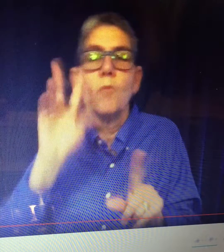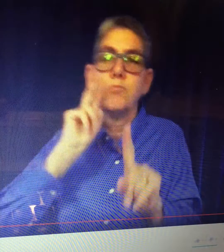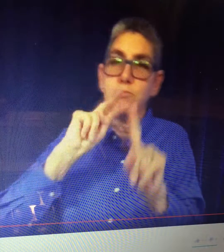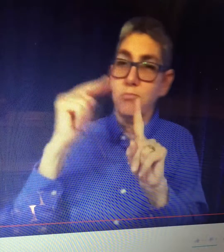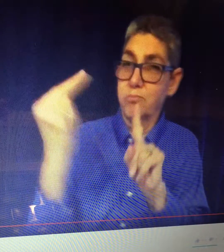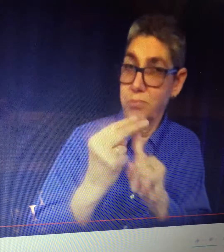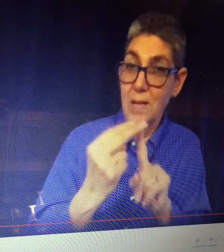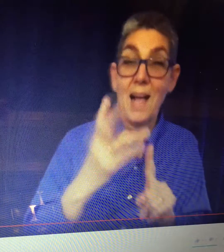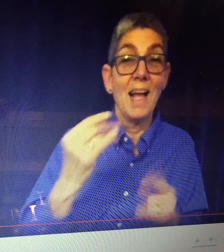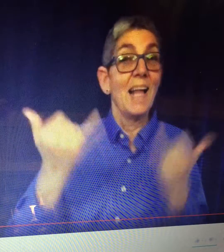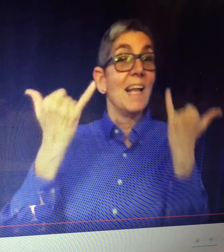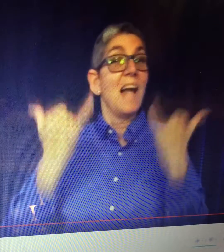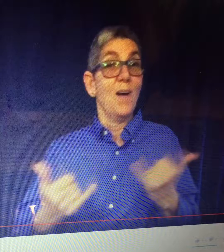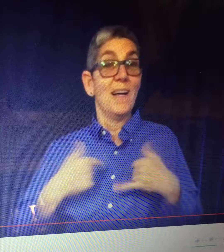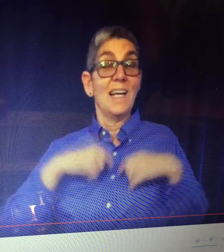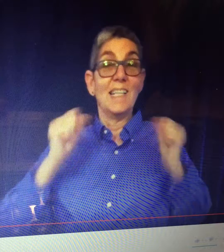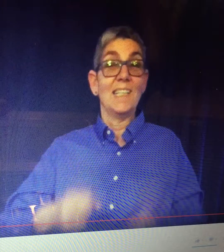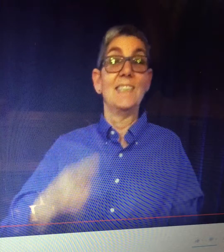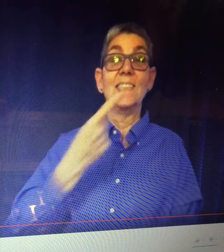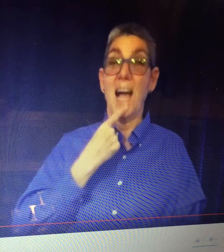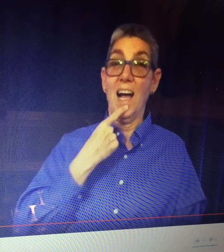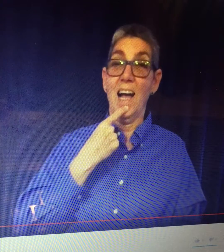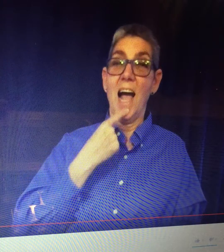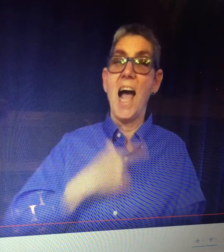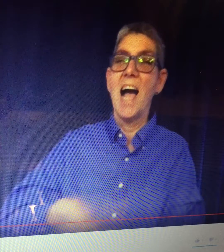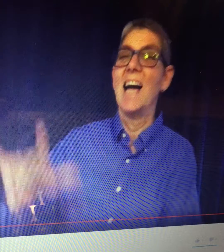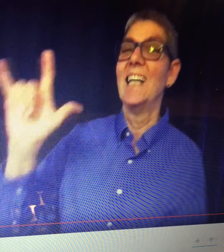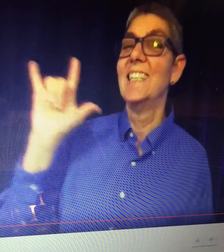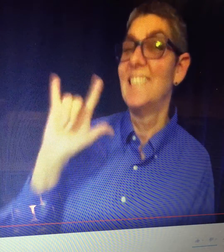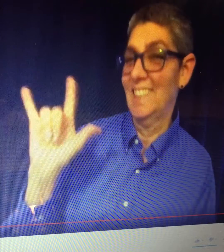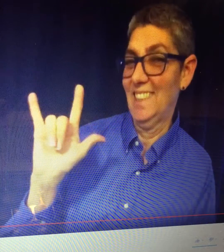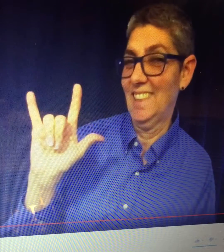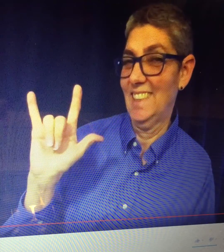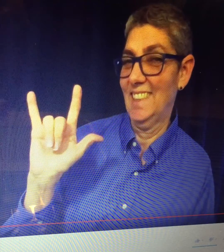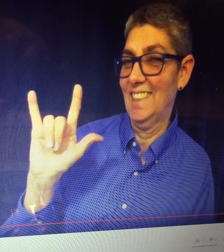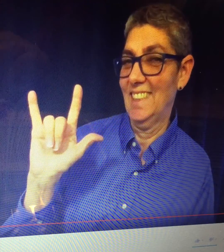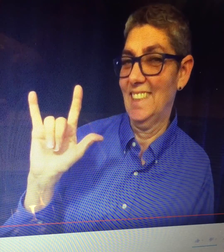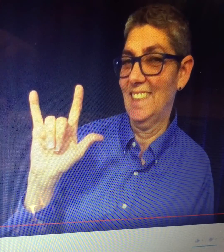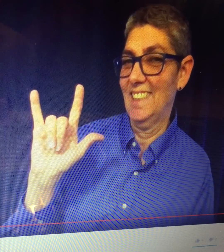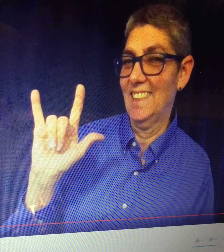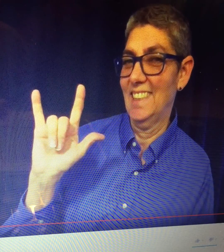your discussion, your perspective, and now I can say, I love you.